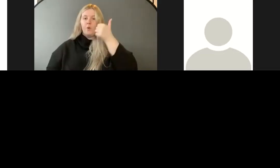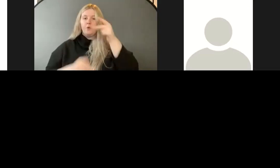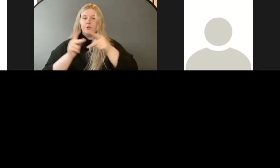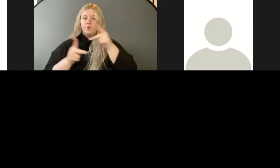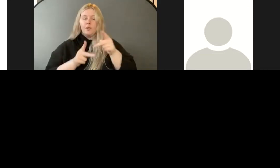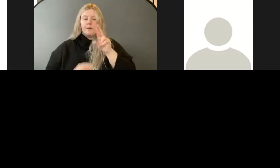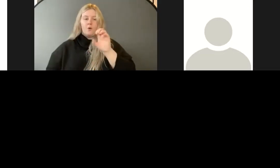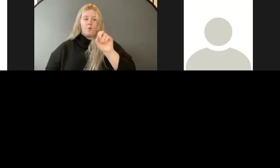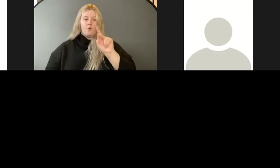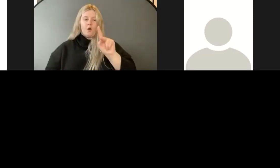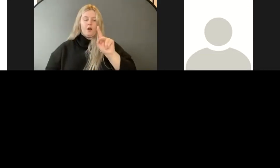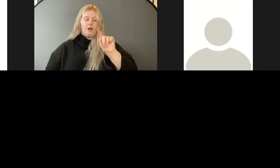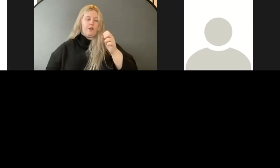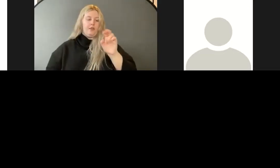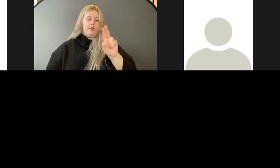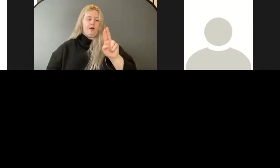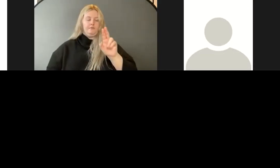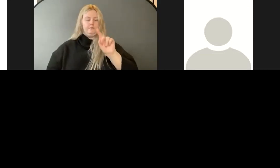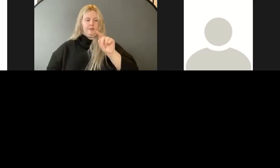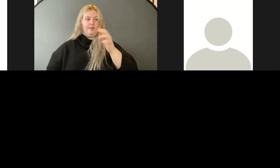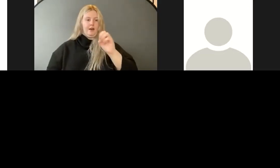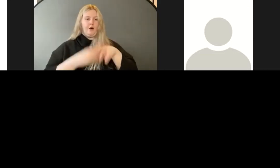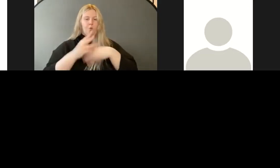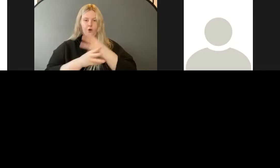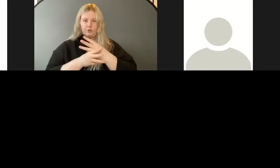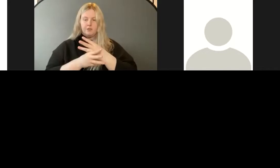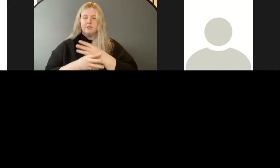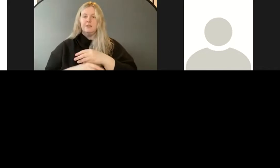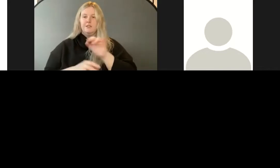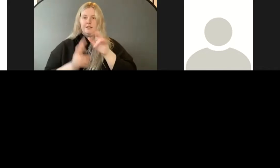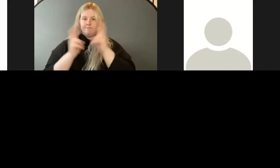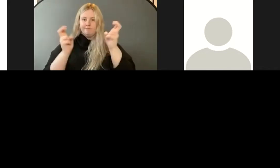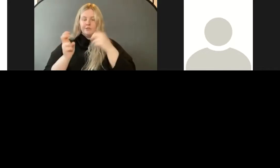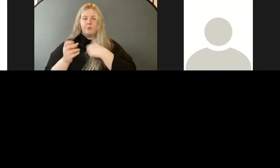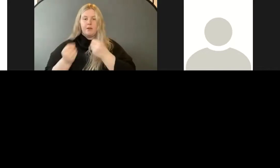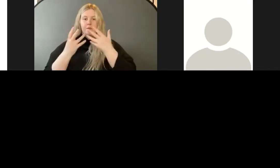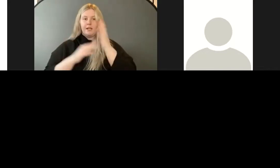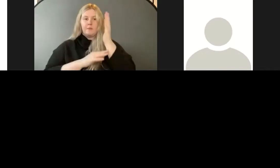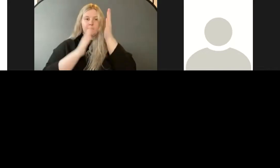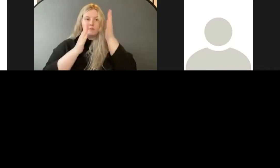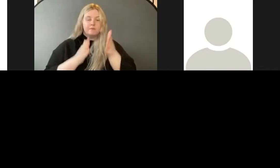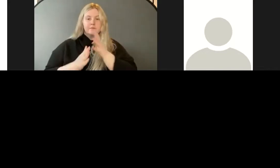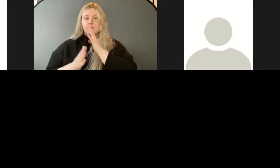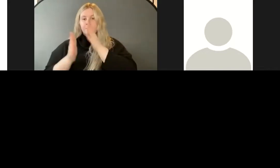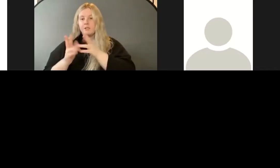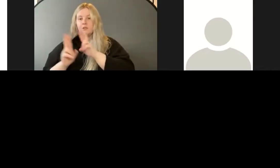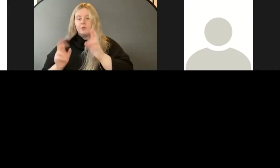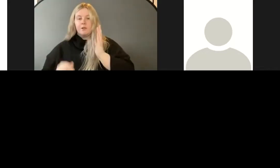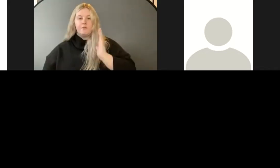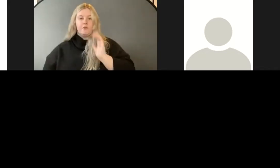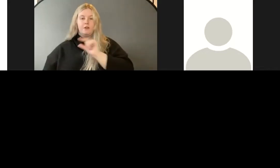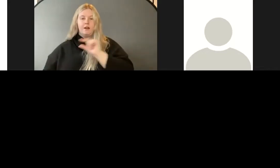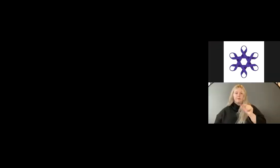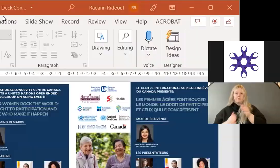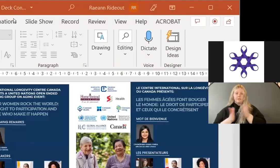the right to participate and those who make it happen. We have a terrific lineup of speakers, including former Governor General Adrienne